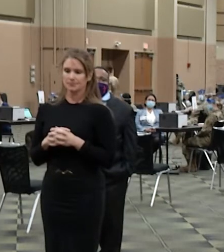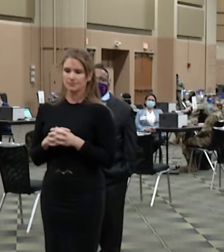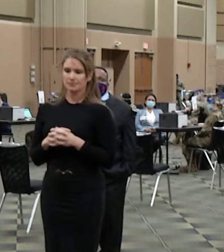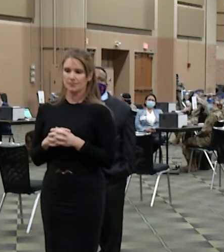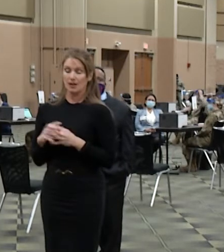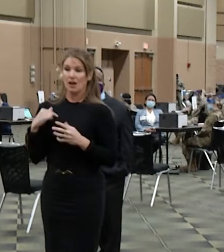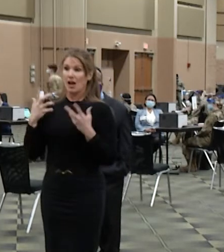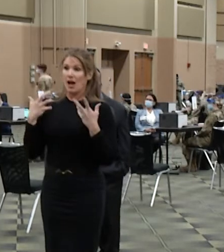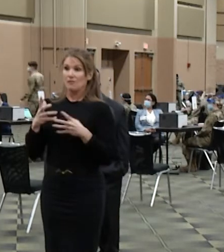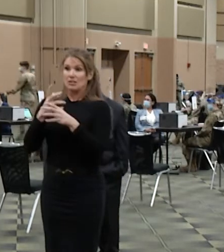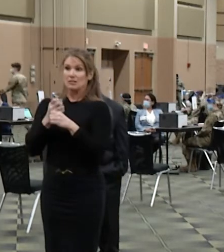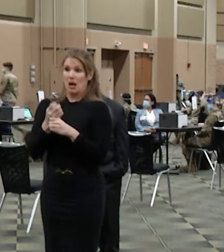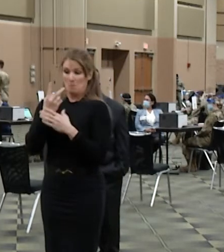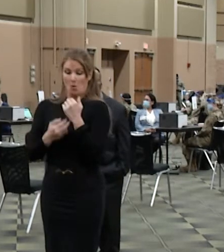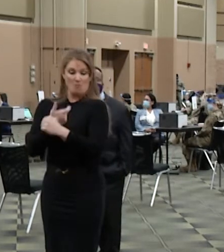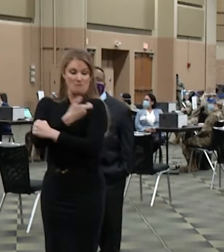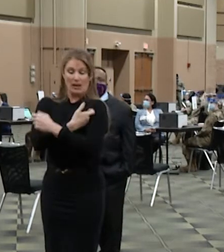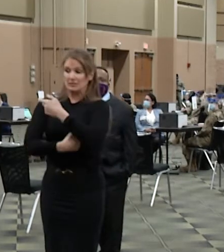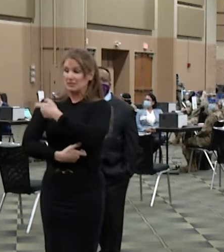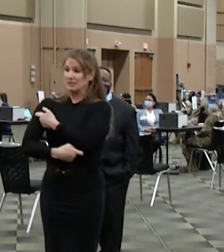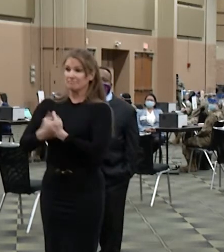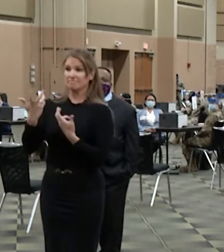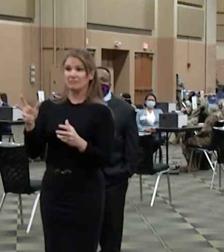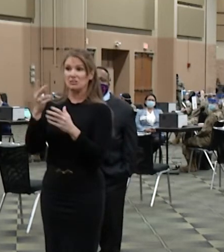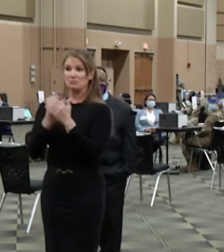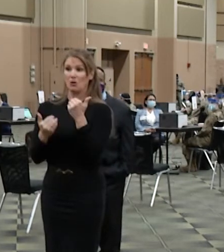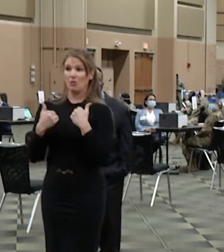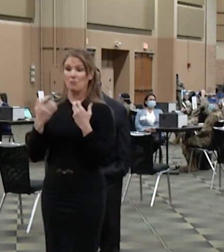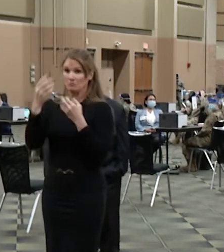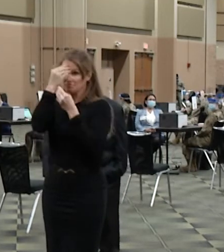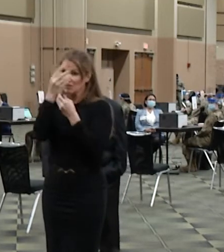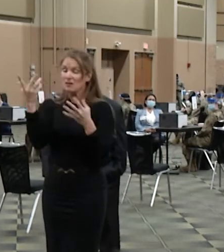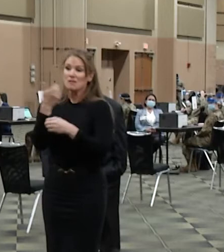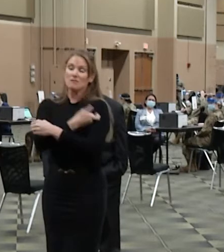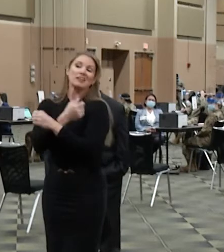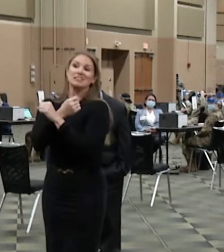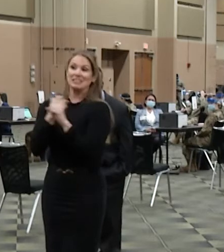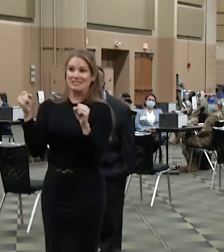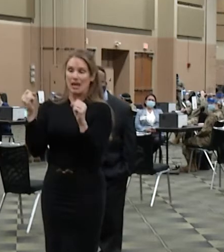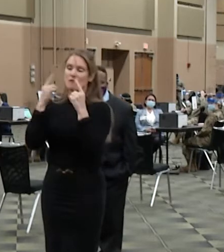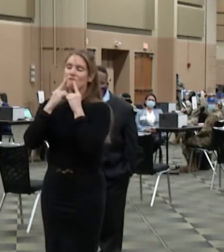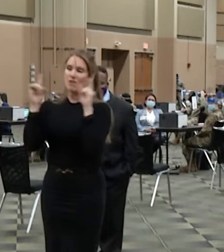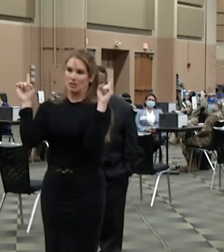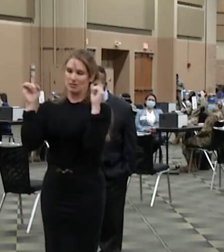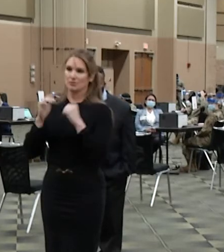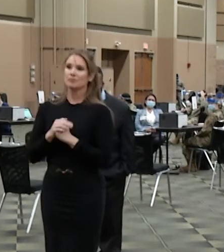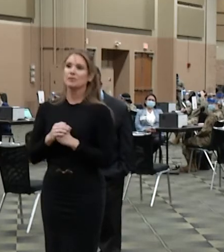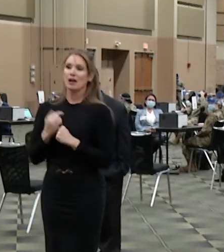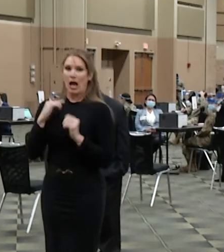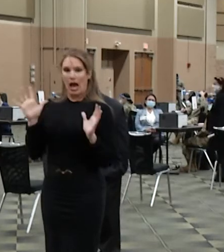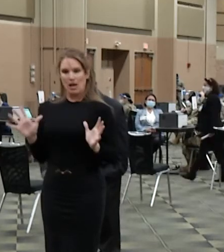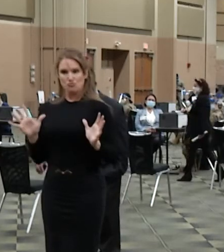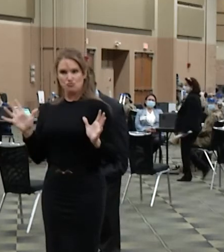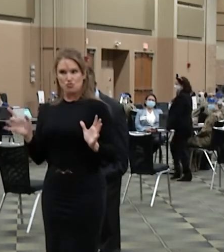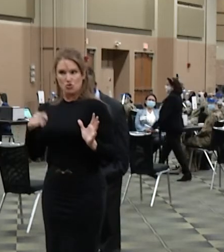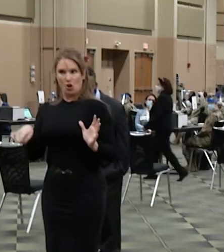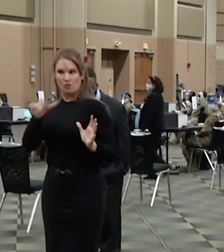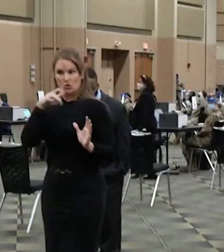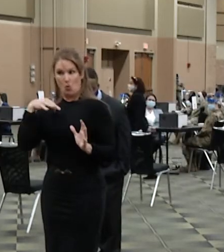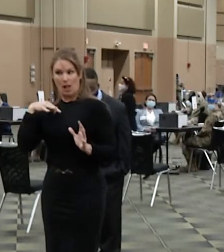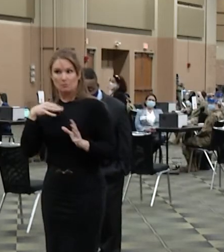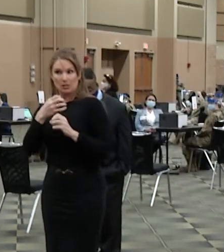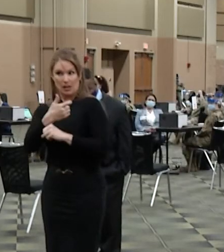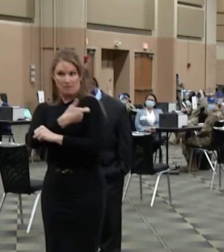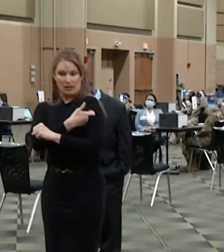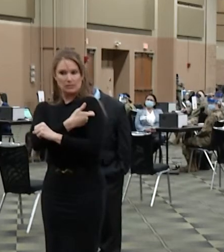I have received both vaccines, and I want people to know the vaccine is safe and effective. I have encouraged everyone who is eligible to